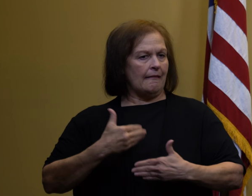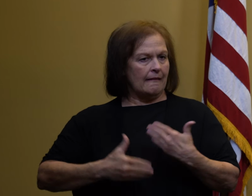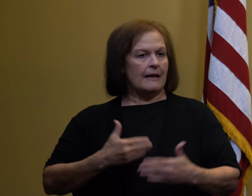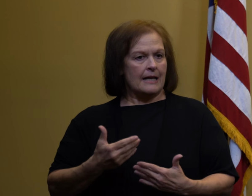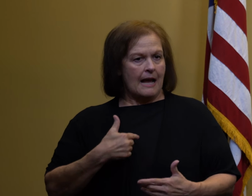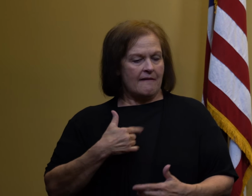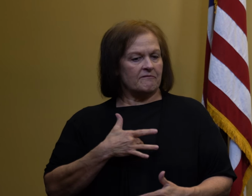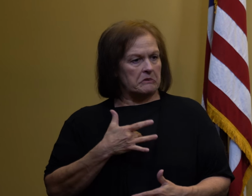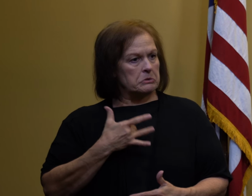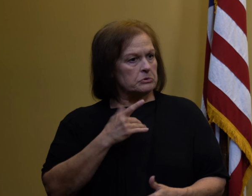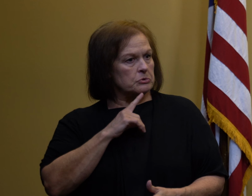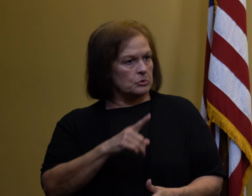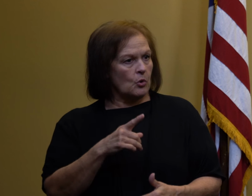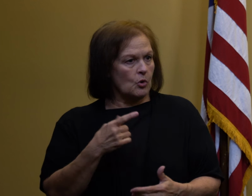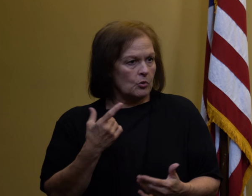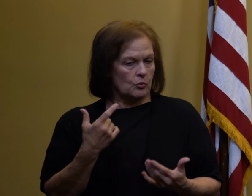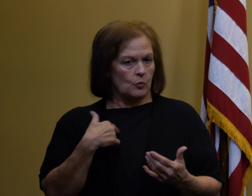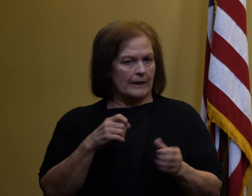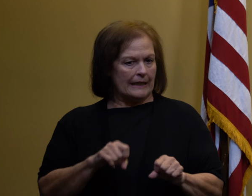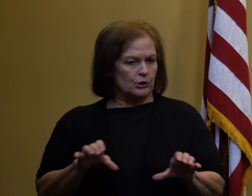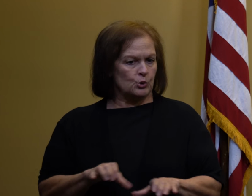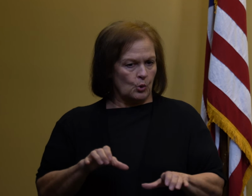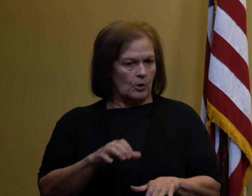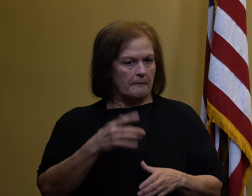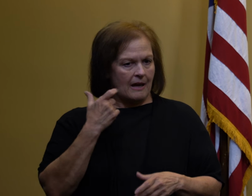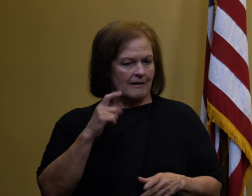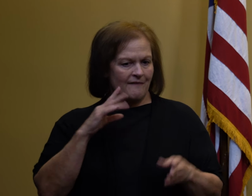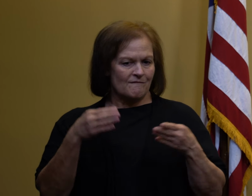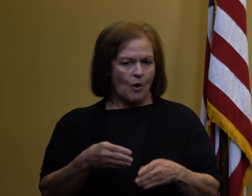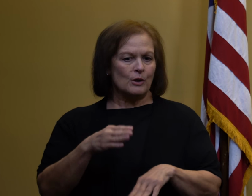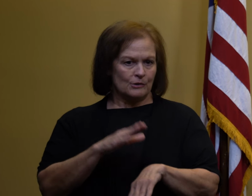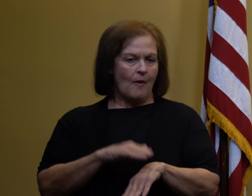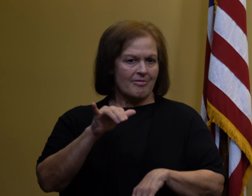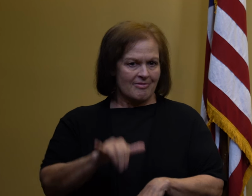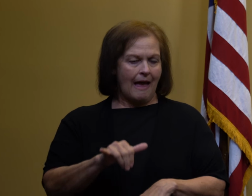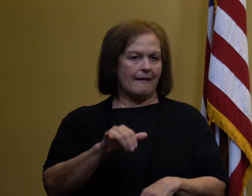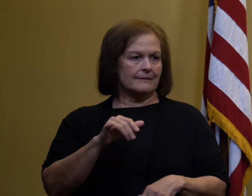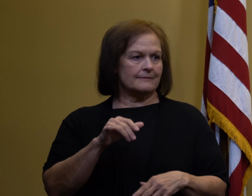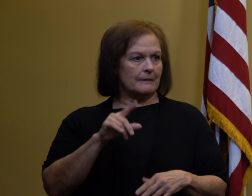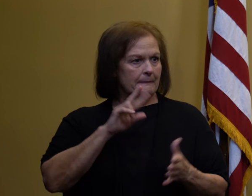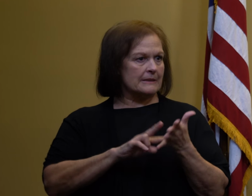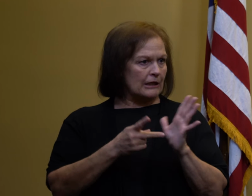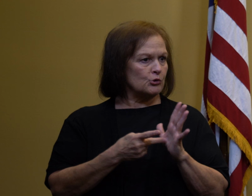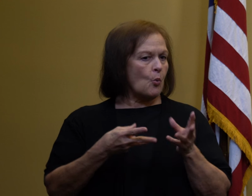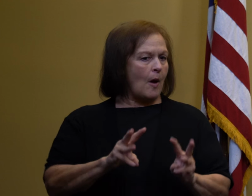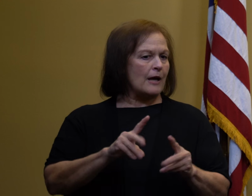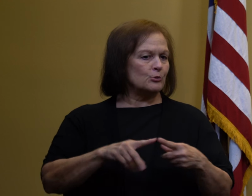am confident that we're going to get there because the focus just remains on that as a potential